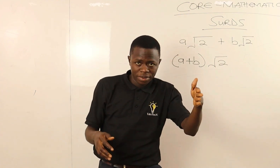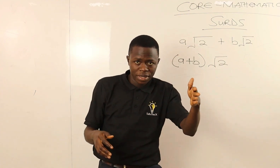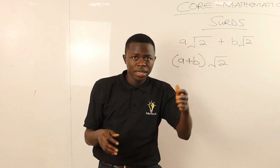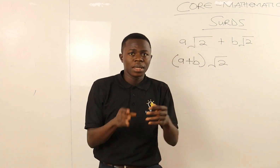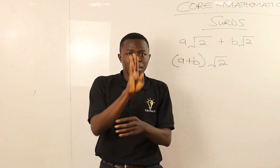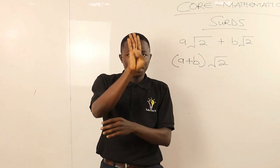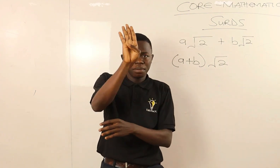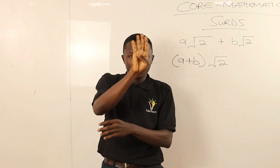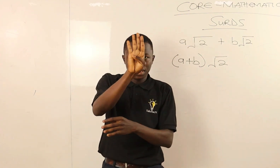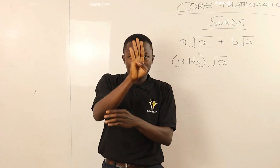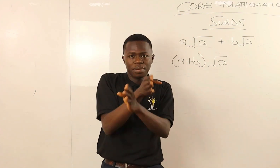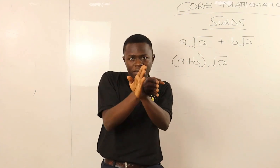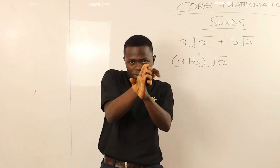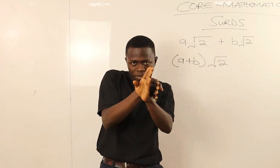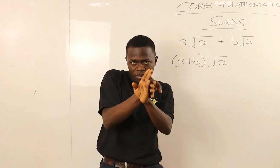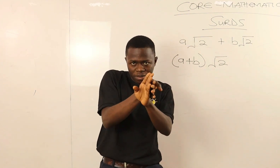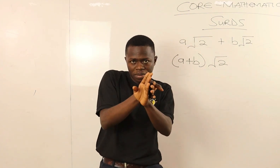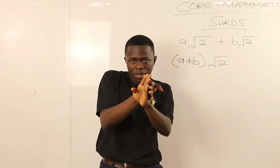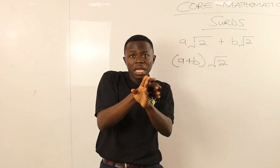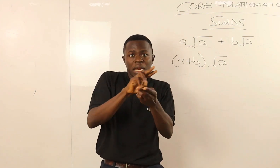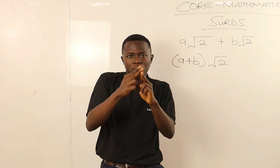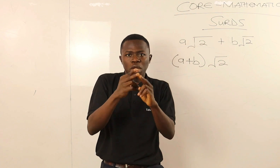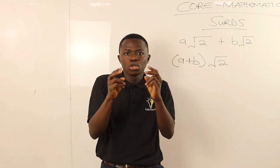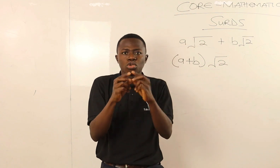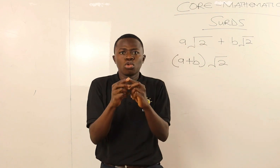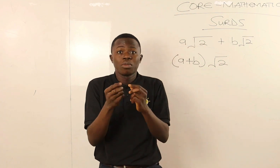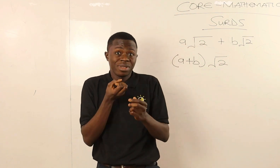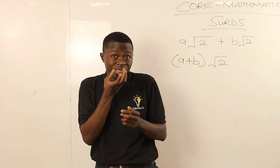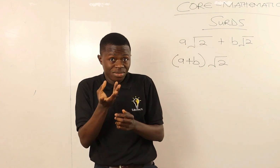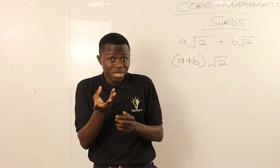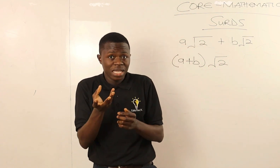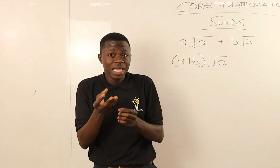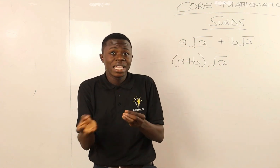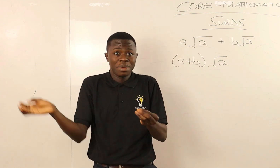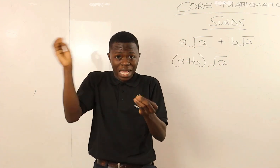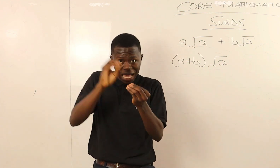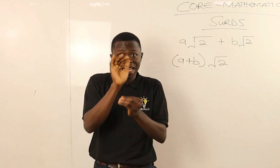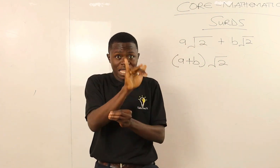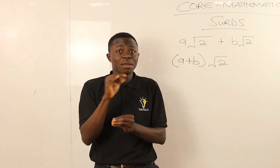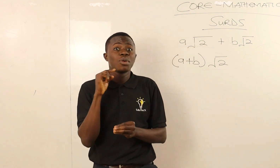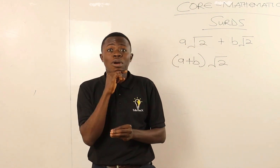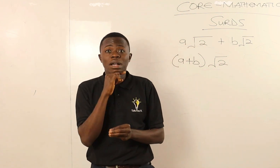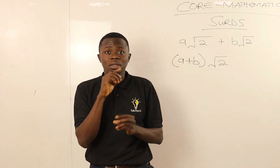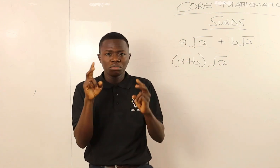So in this particular question, it's addition, so we add them. So we are going to have in one bracket A plus B.